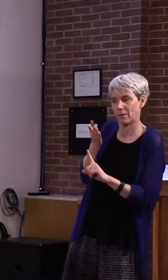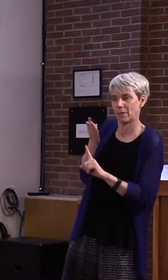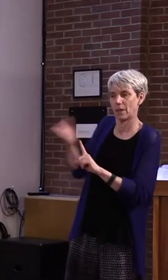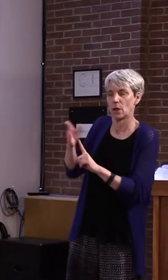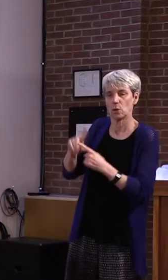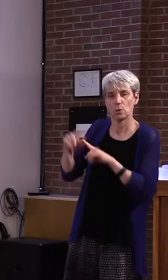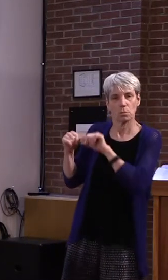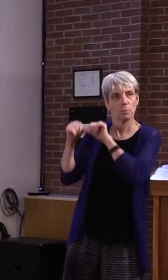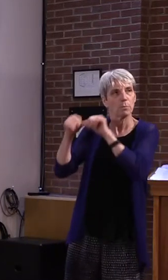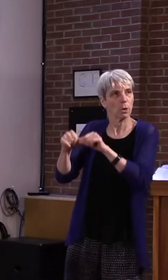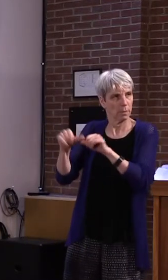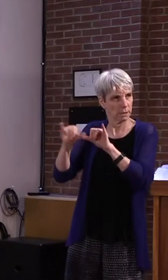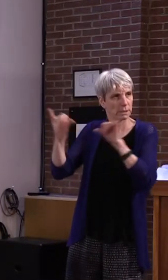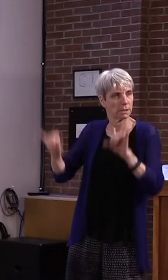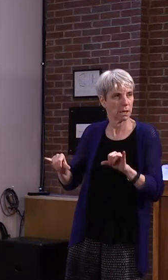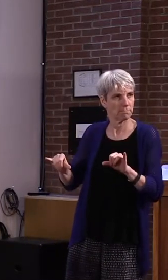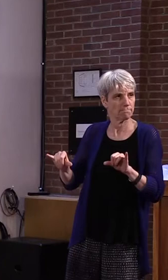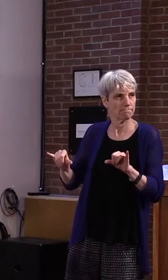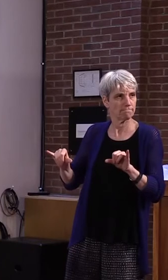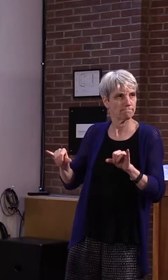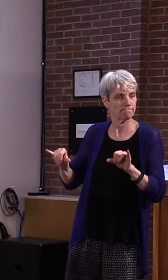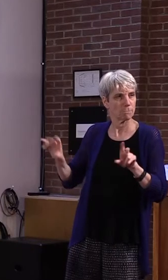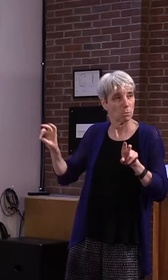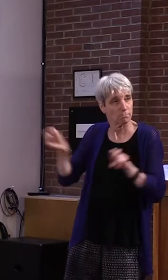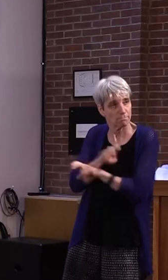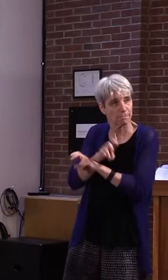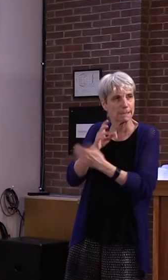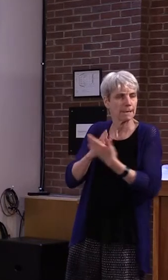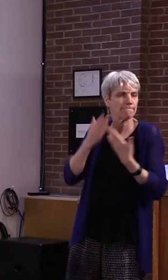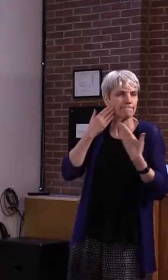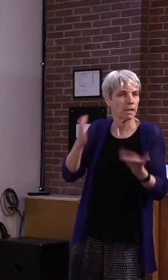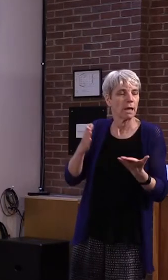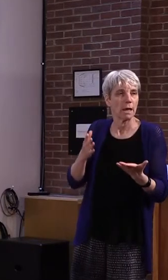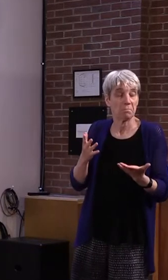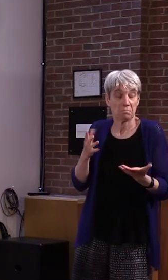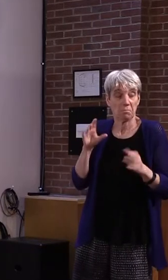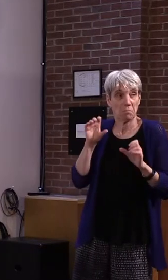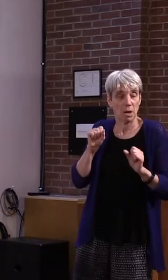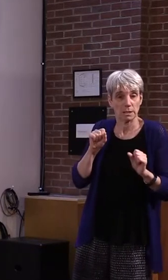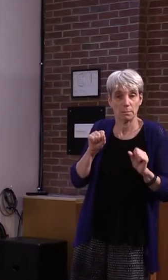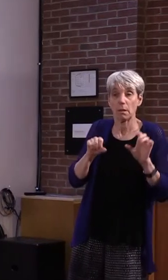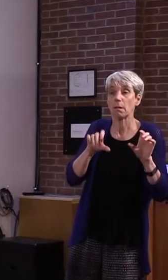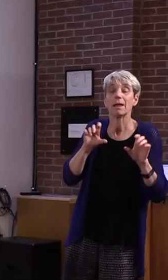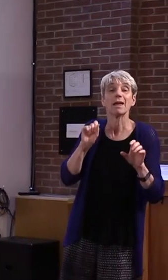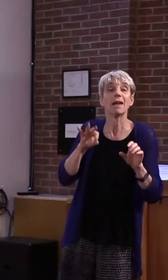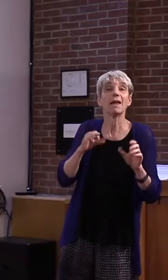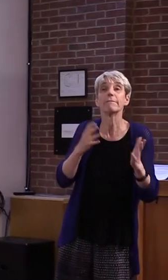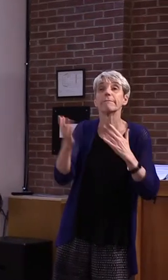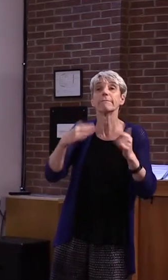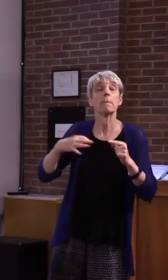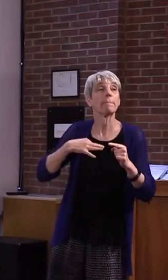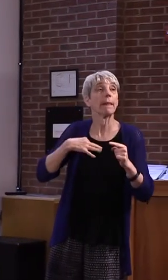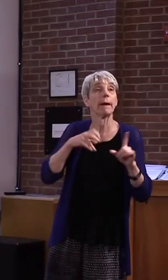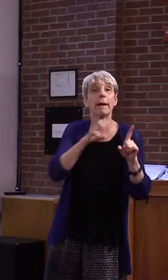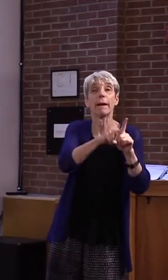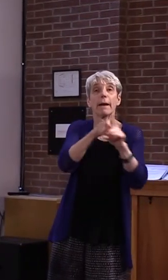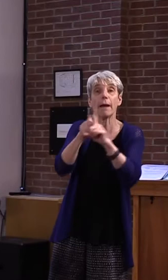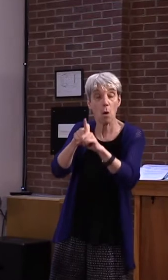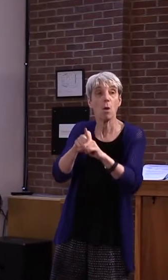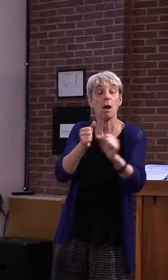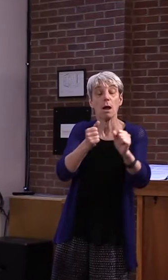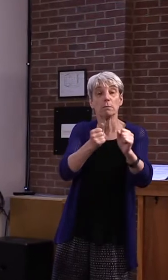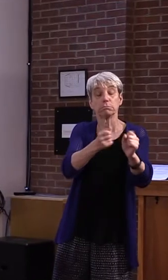the current childcare system. And I don't know what that looks like. I don't know if that's a possibility, but I'm willing to open